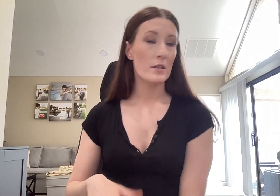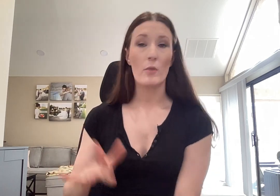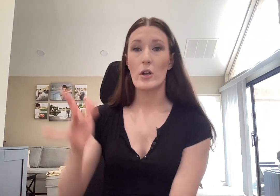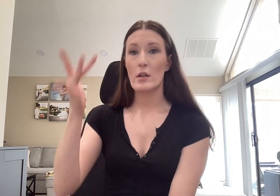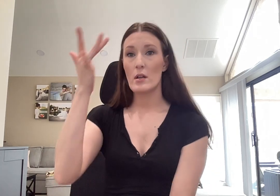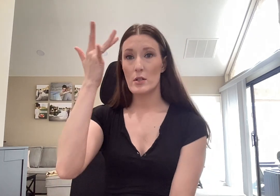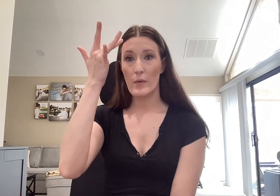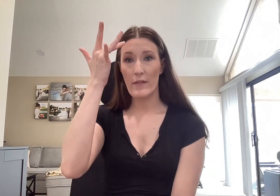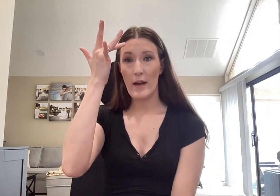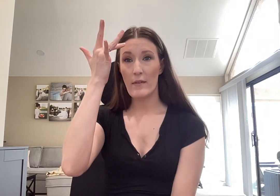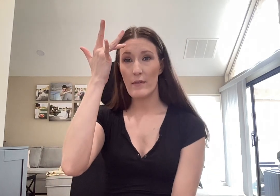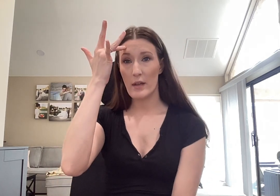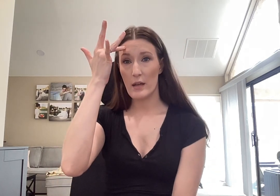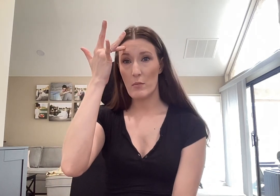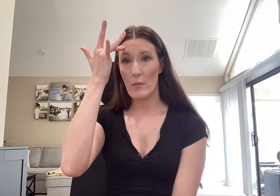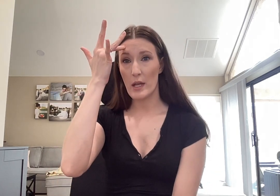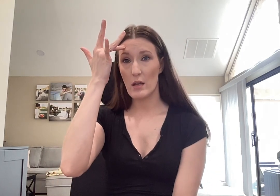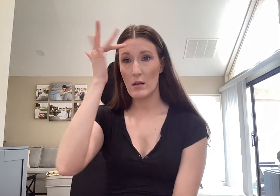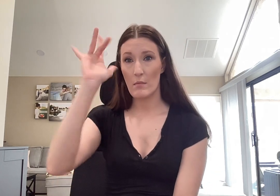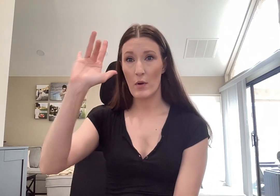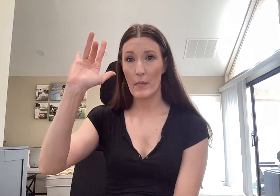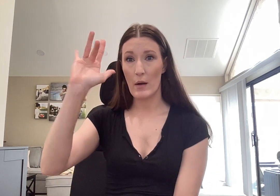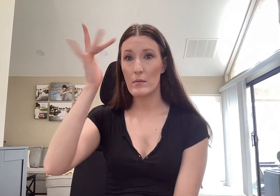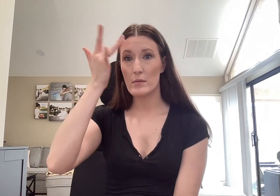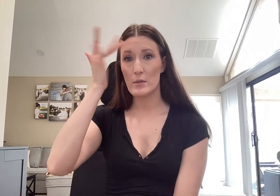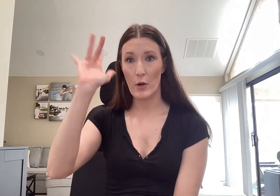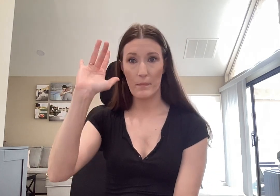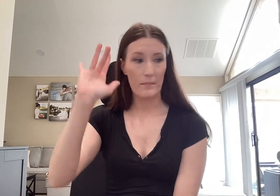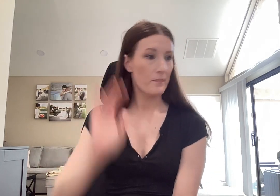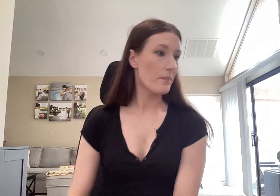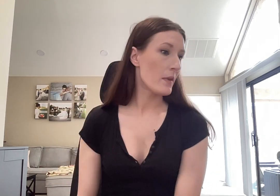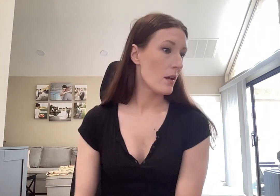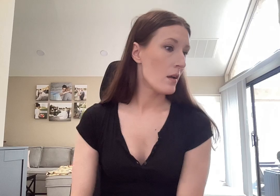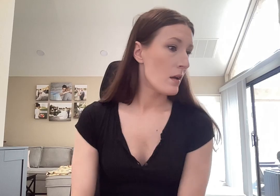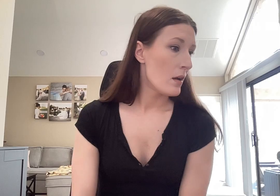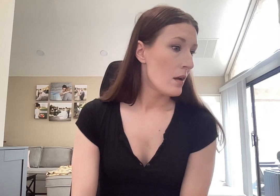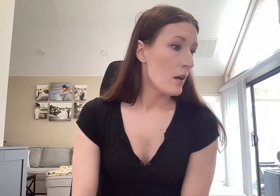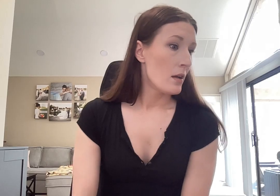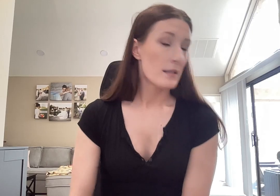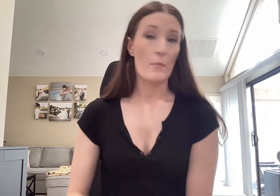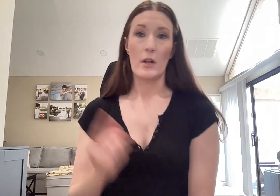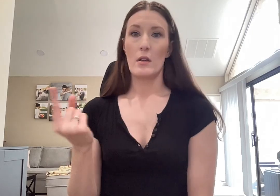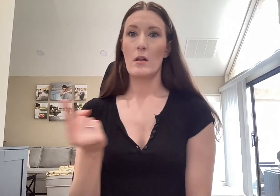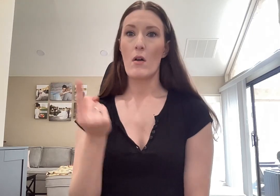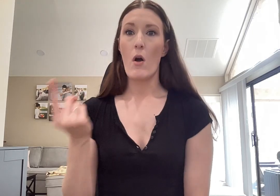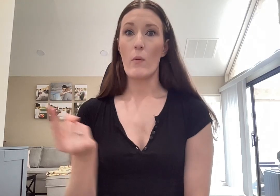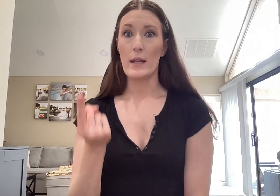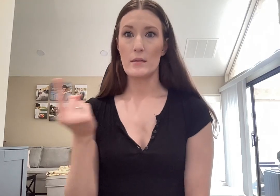Smart. 25, palm in, palm out. Smart. Someone. Always.